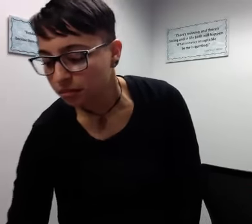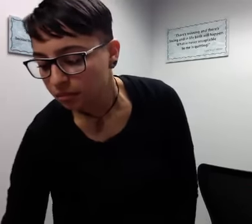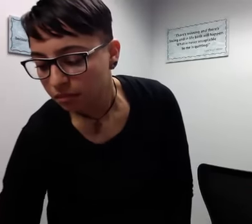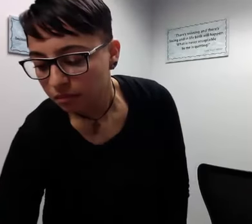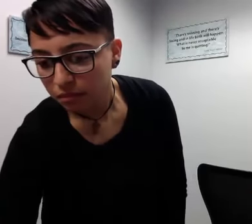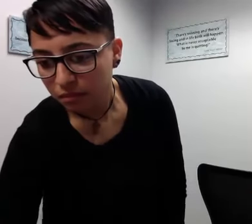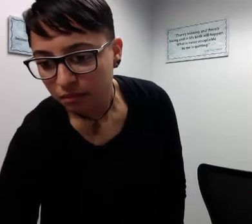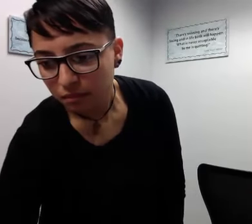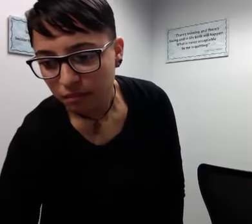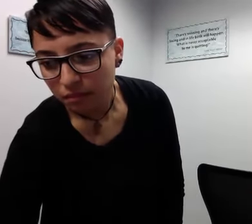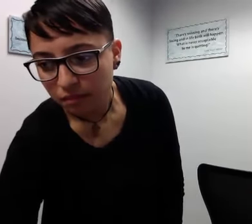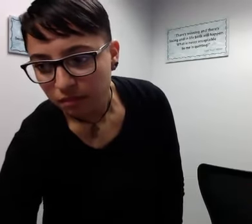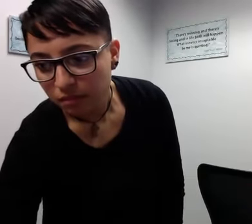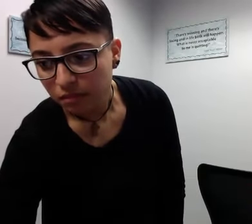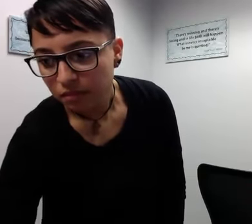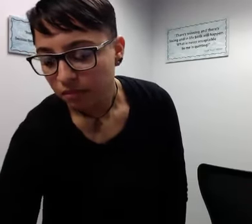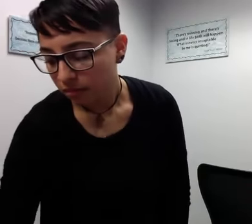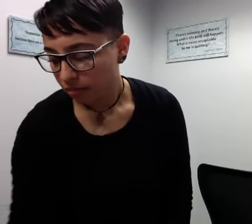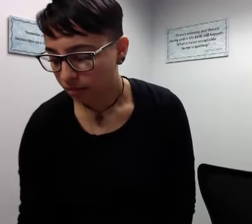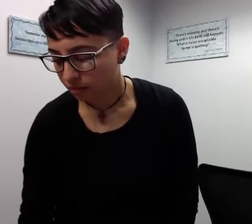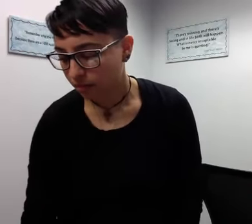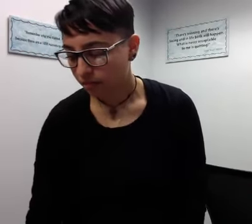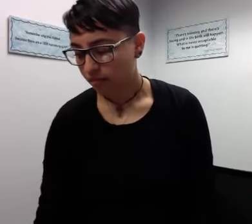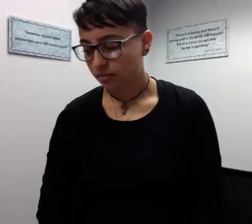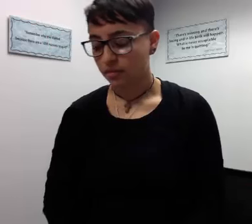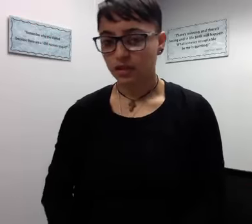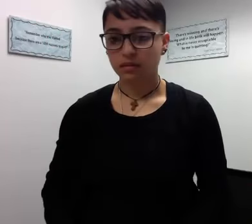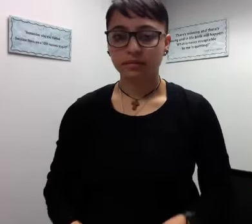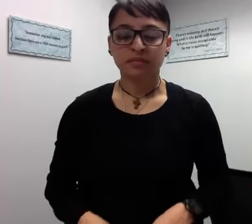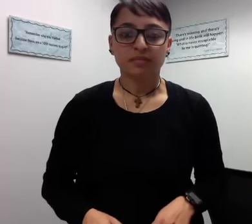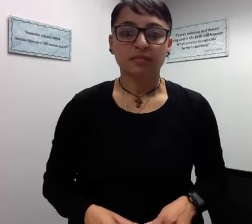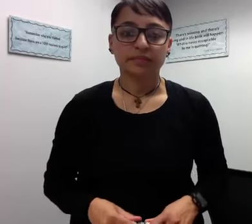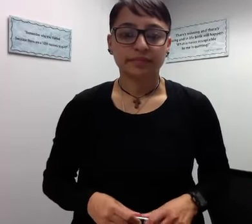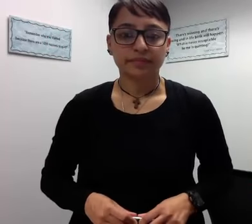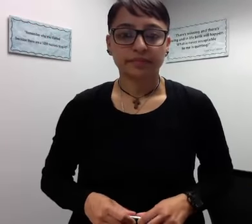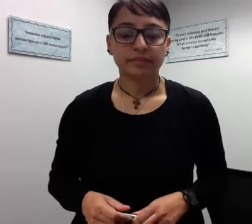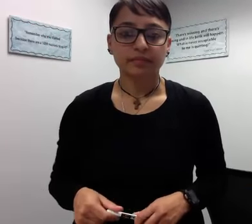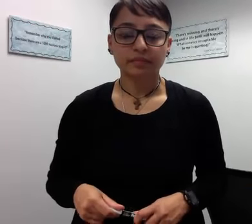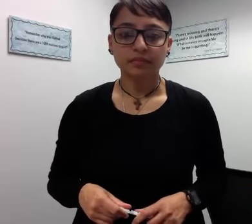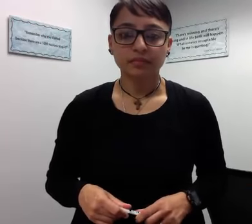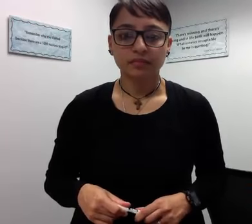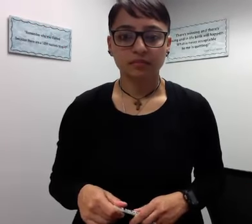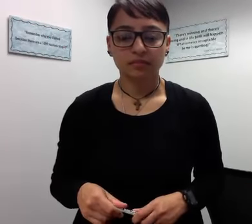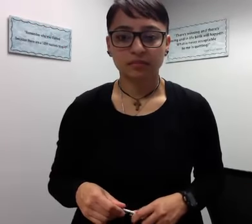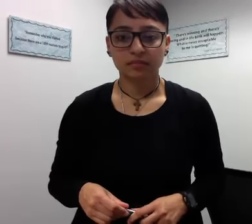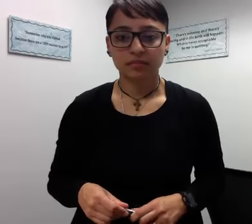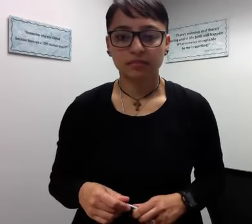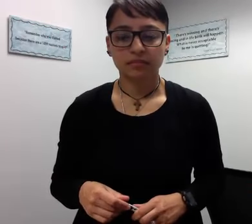audience is a monolingual ASL user. You will have up to 2 minutes to read and comprehend